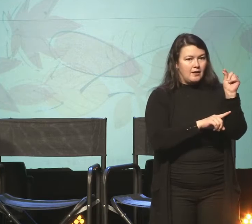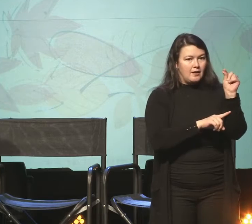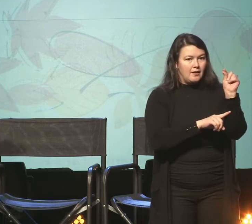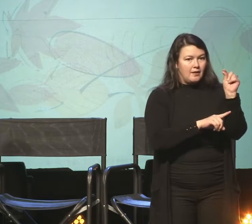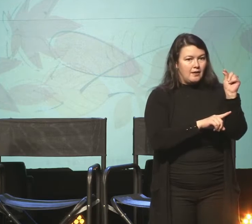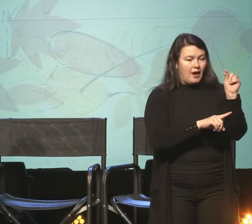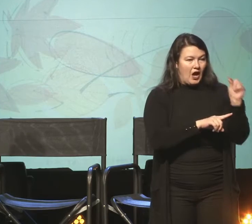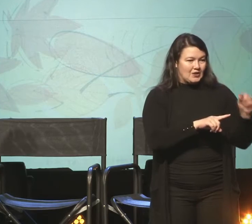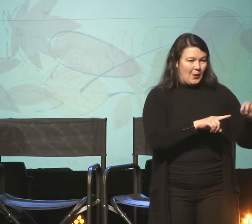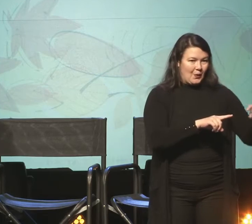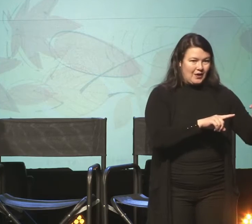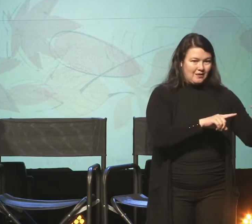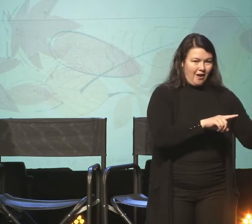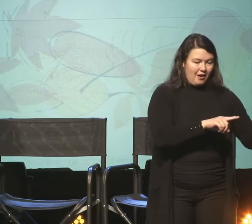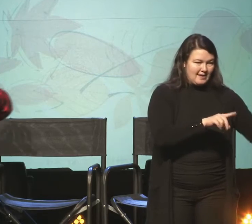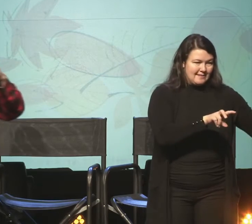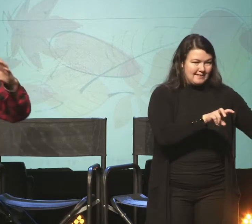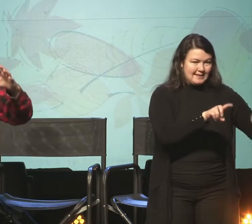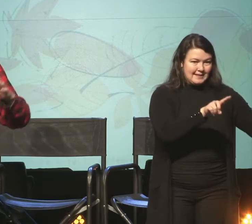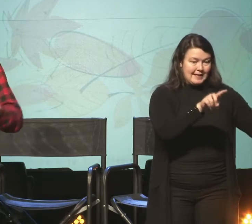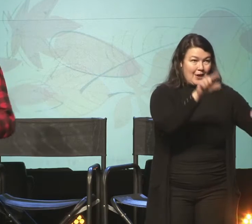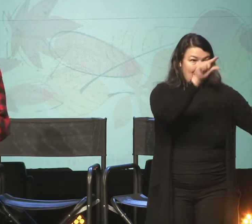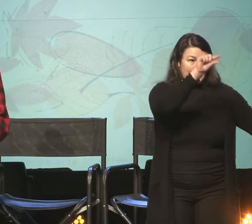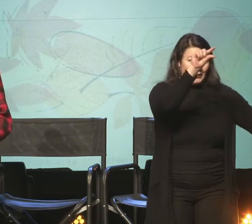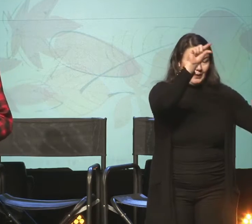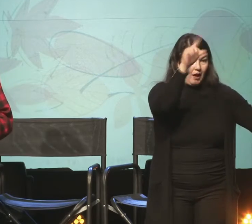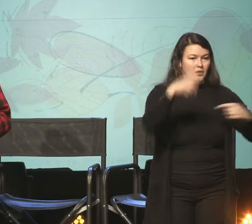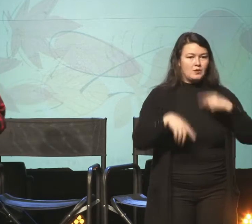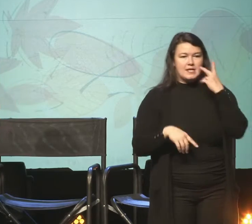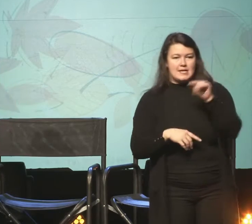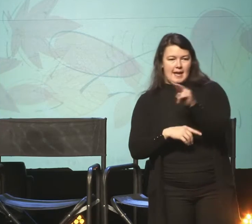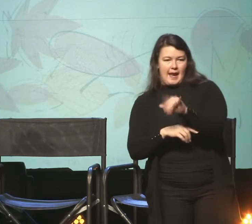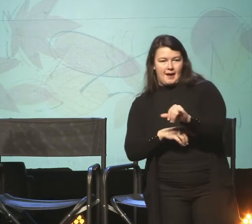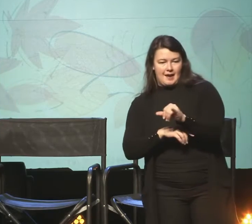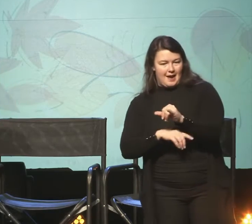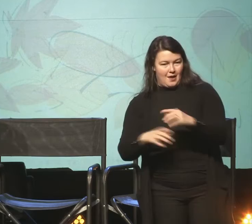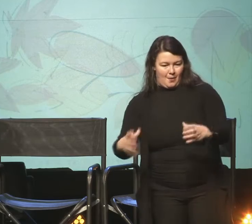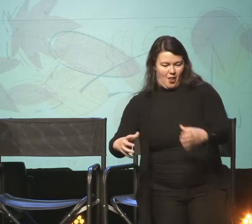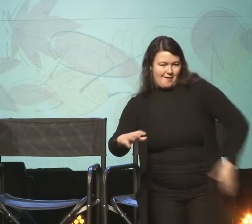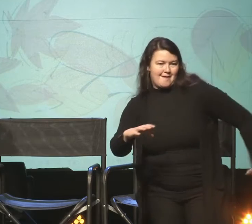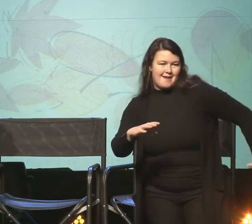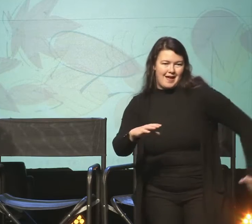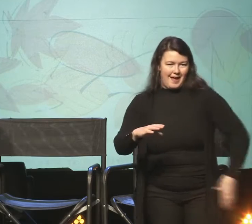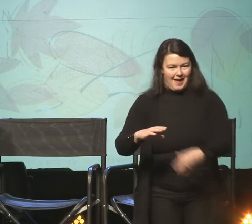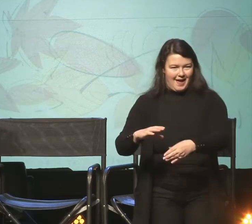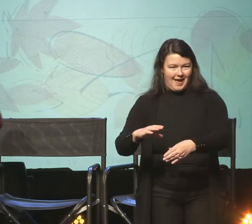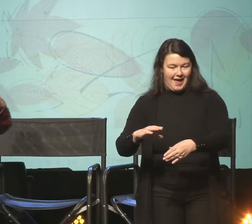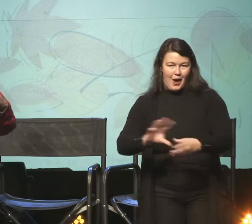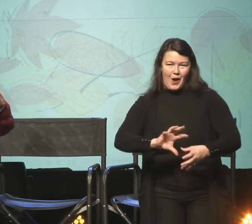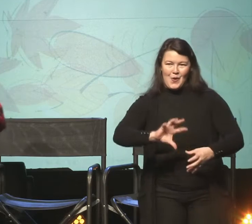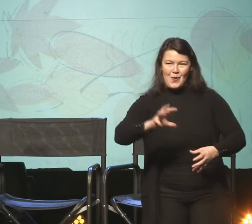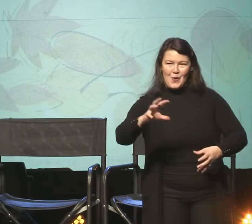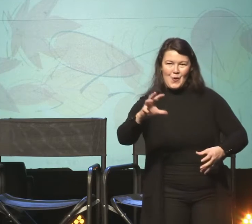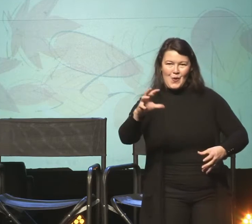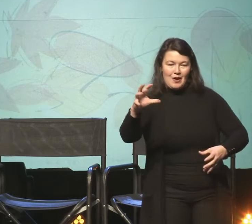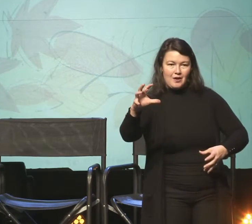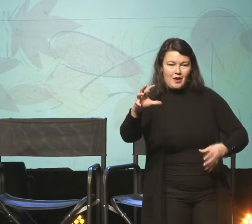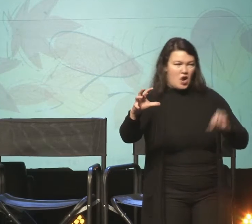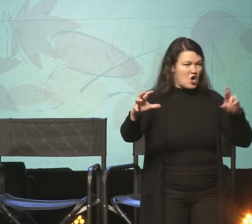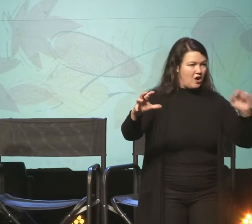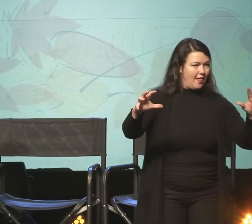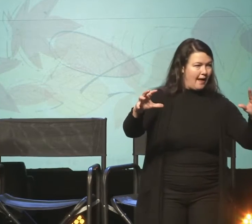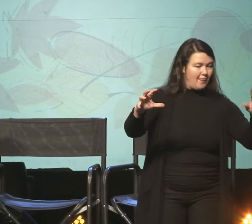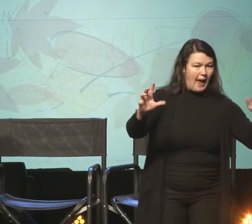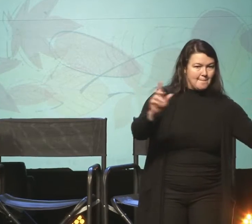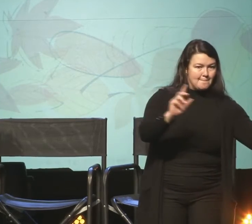chase the bird. Danny kicks the ball, as you can only imagine a professional football player being able to kick it. And Earl, at just the